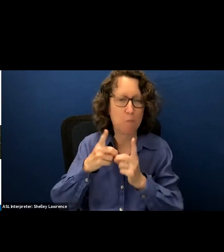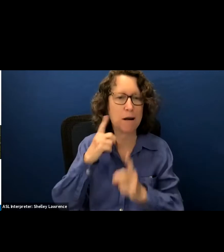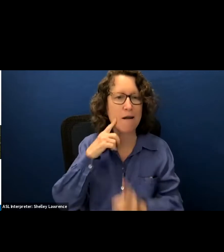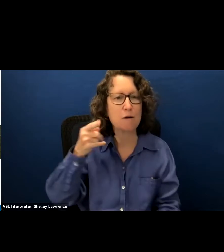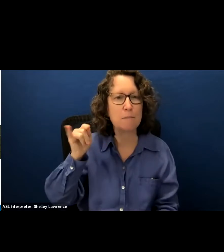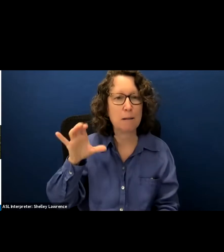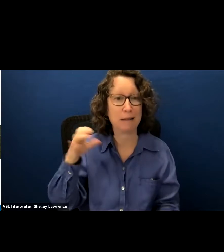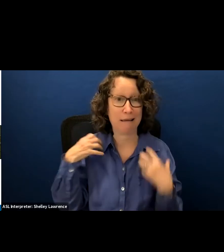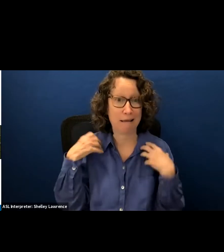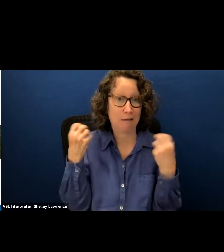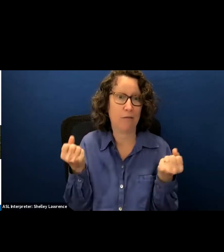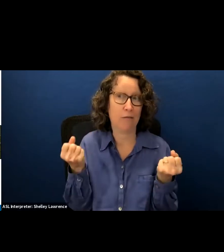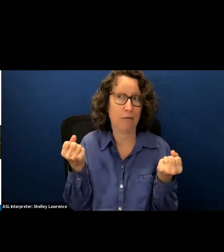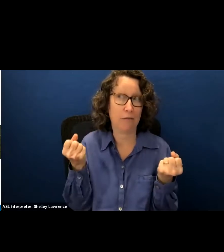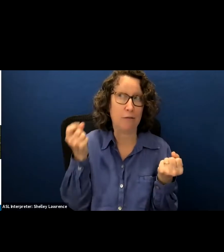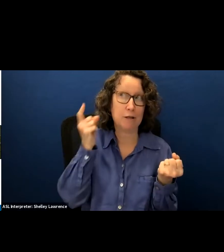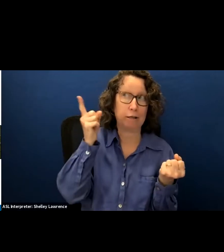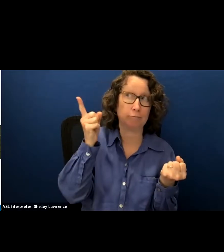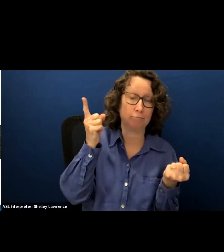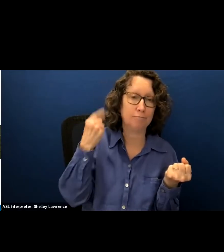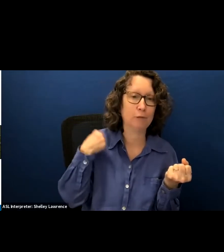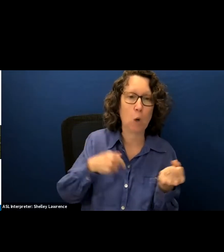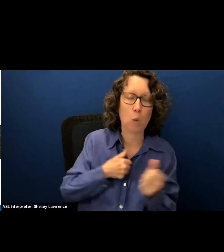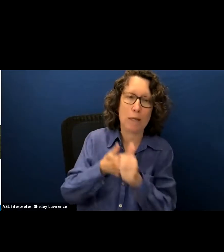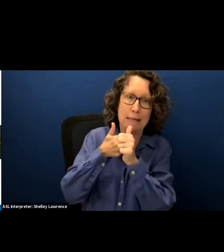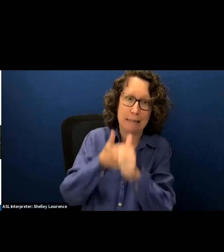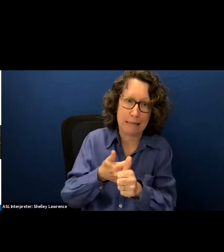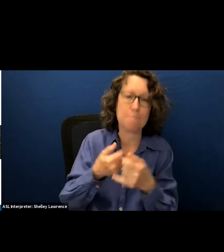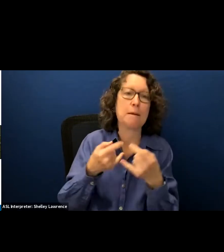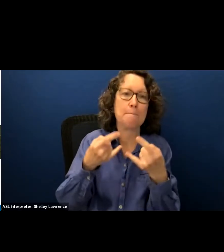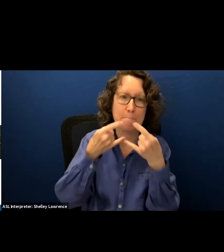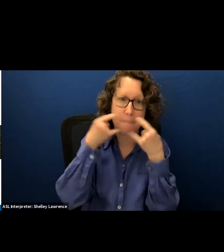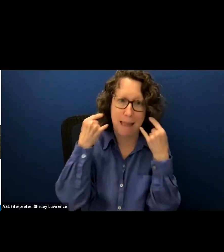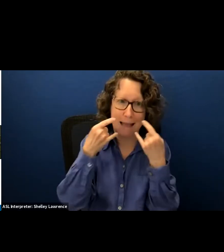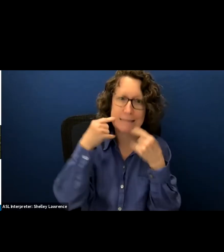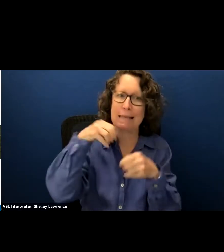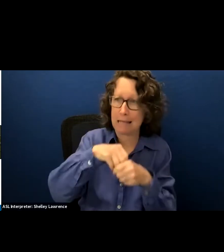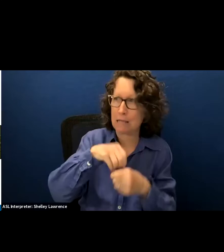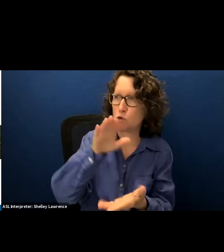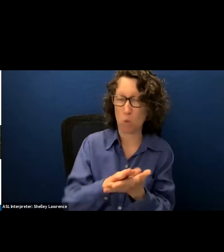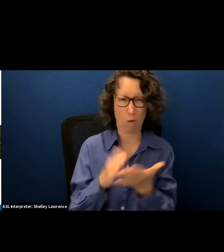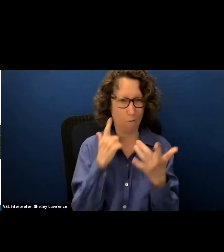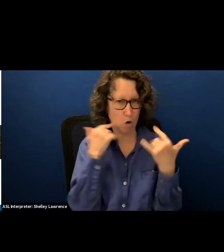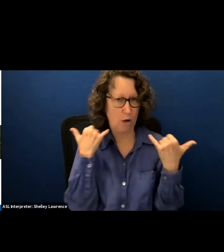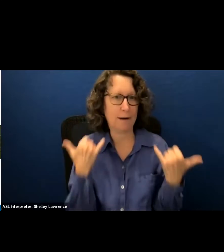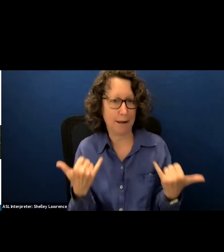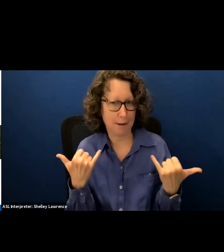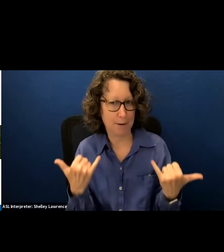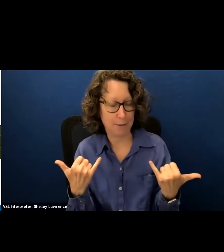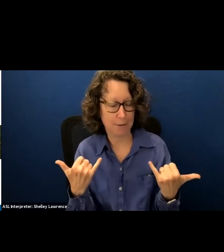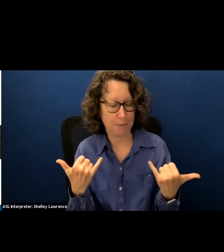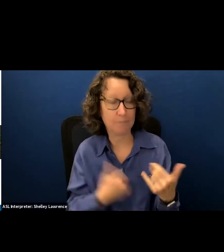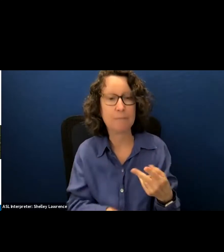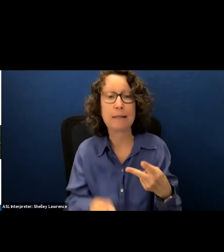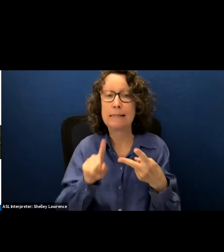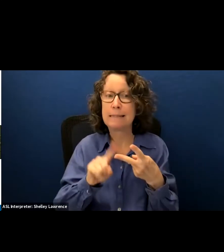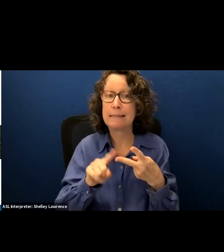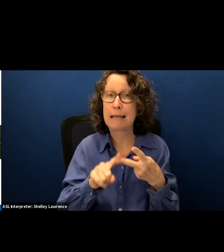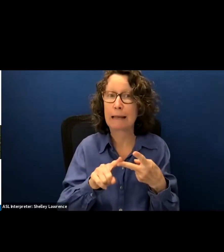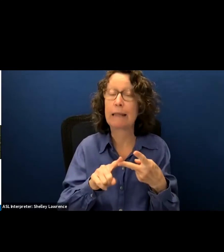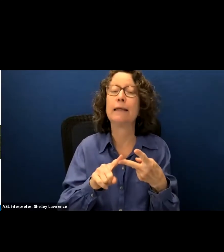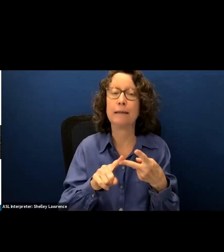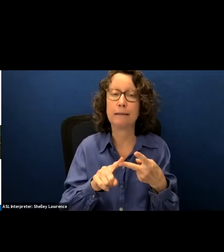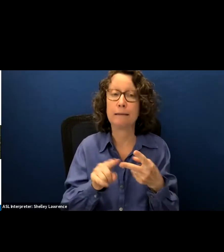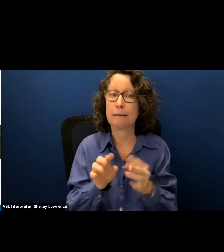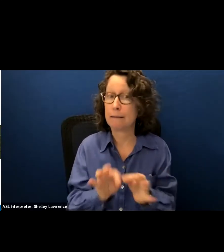Health, which means that we keep masking in schools at this time. Second thing that's a